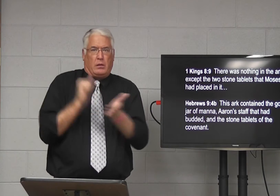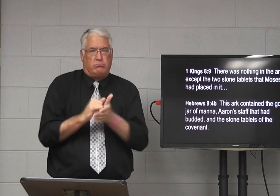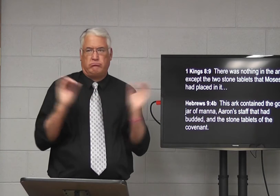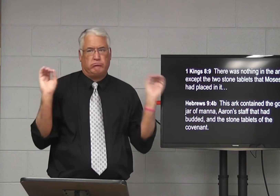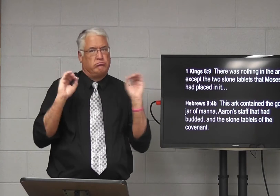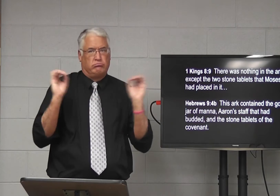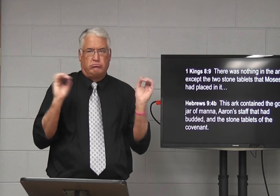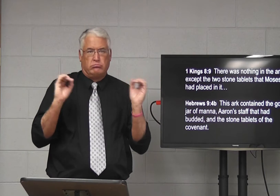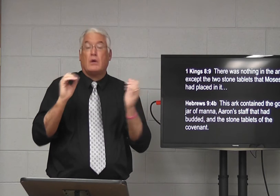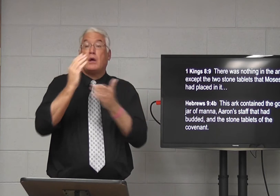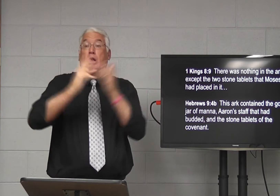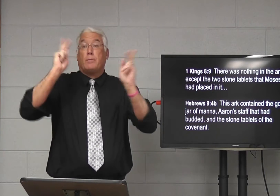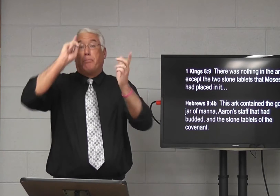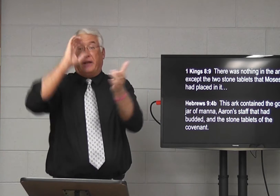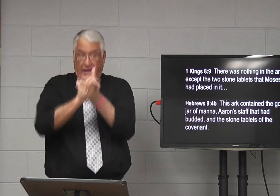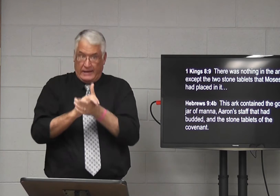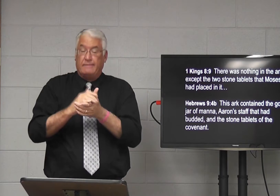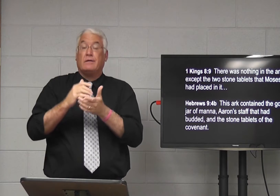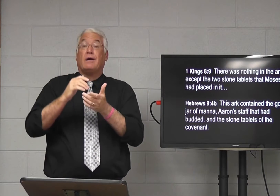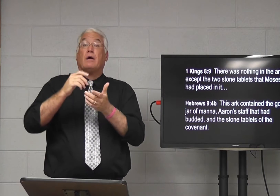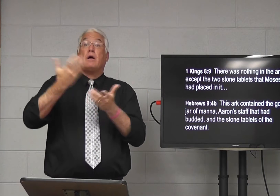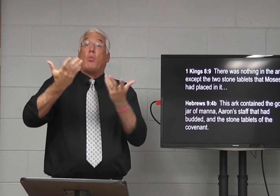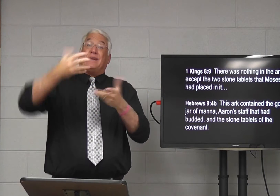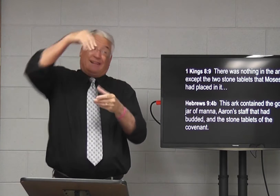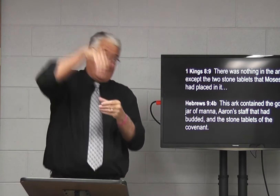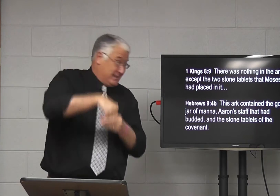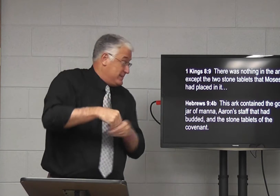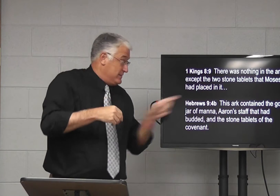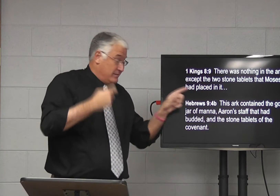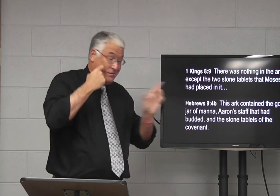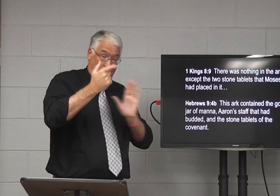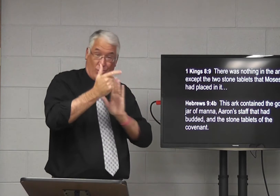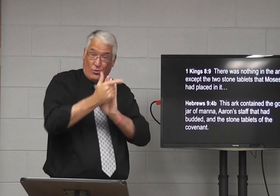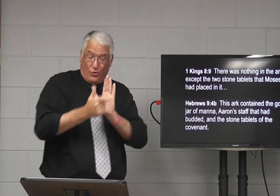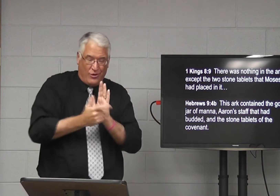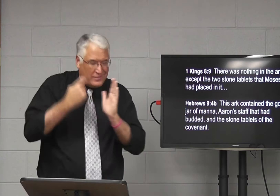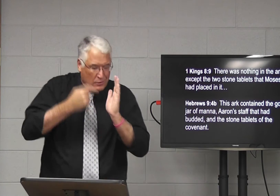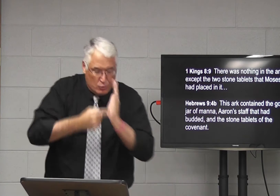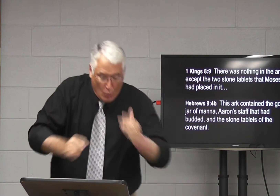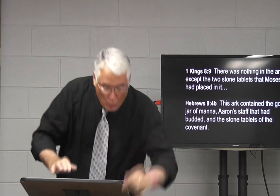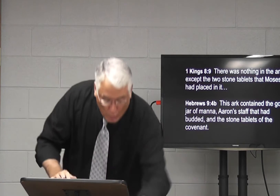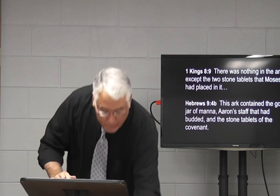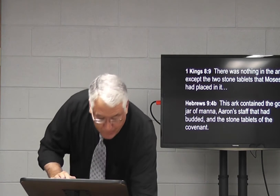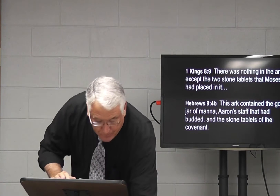that explains that at all. Some people believe what is in